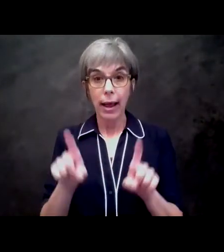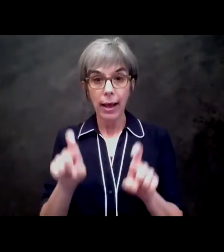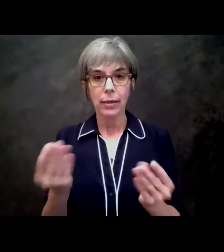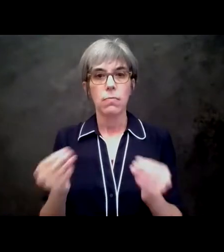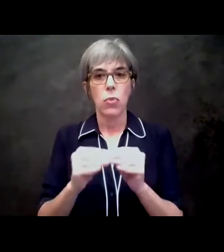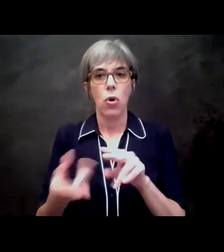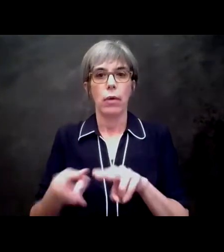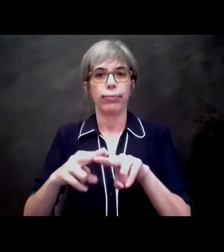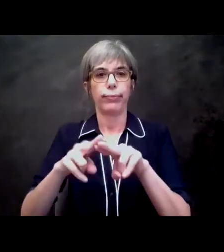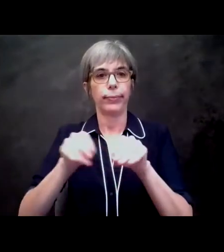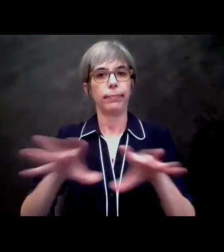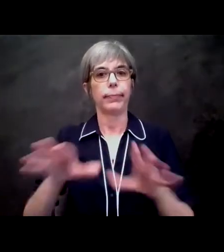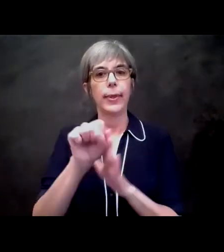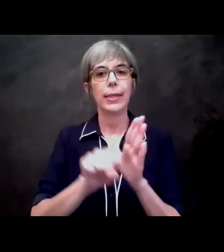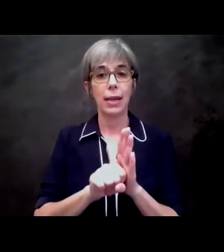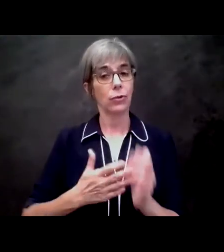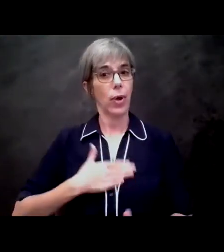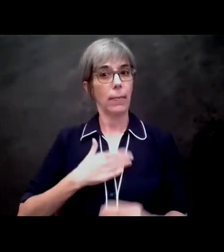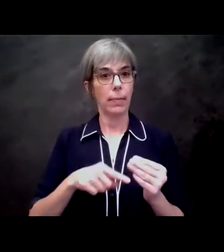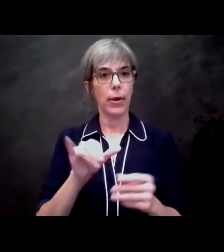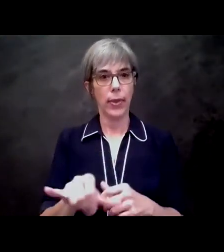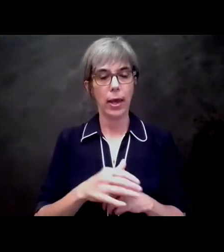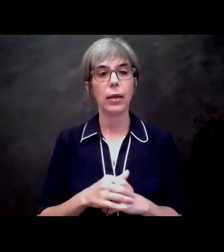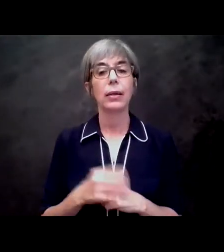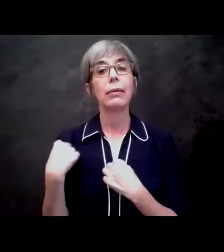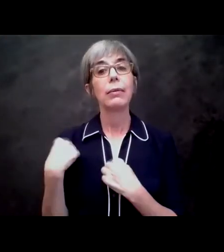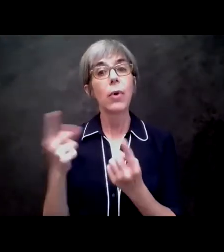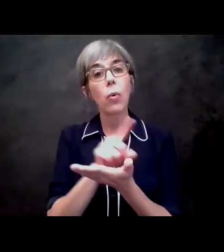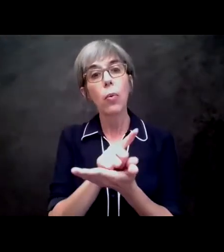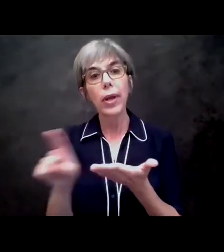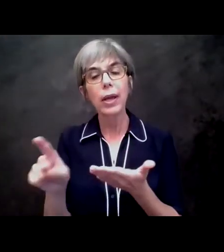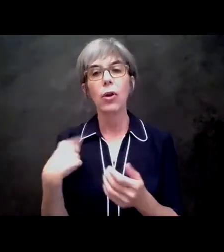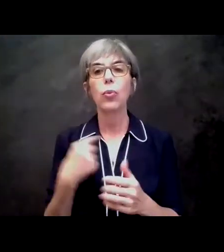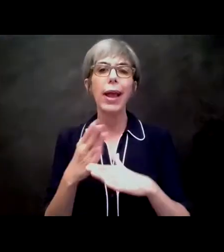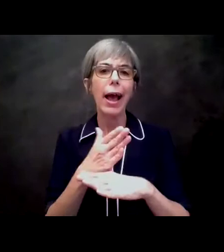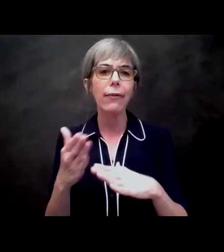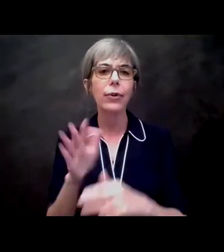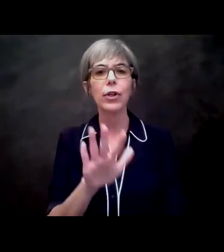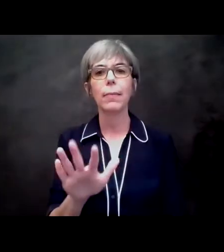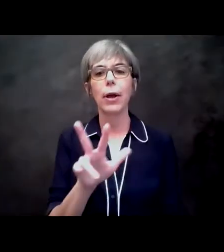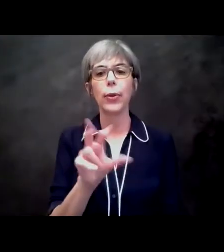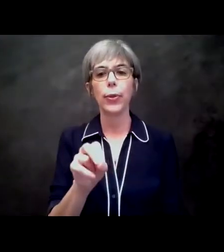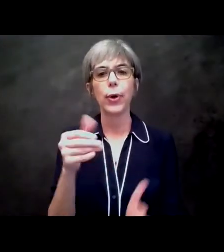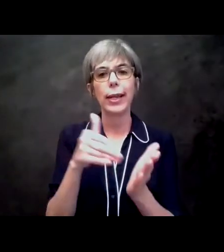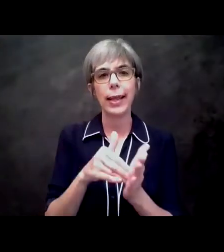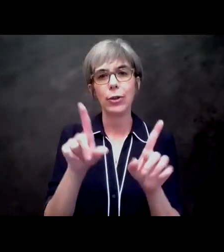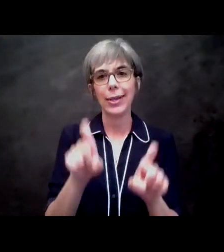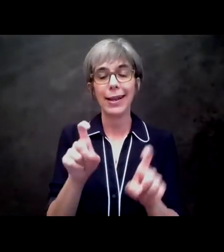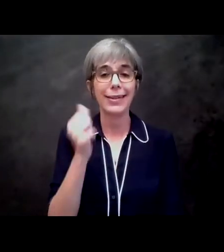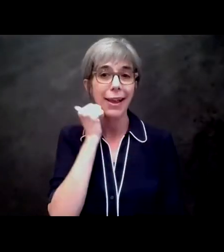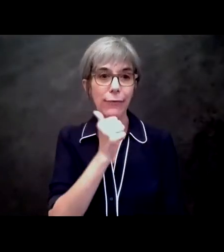throughout the state and have been resulting for the last week on average 30,000 tests per